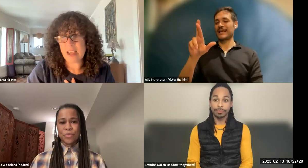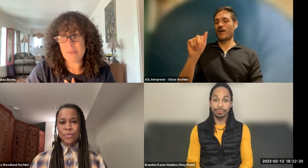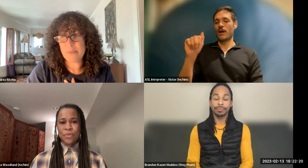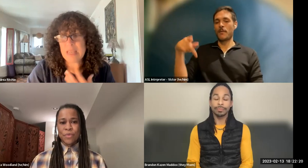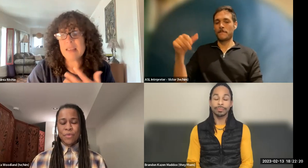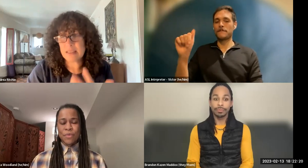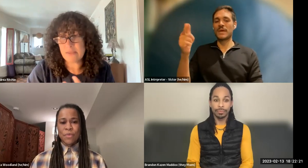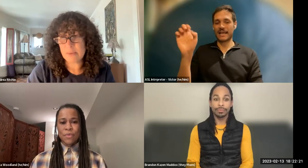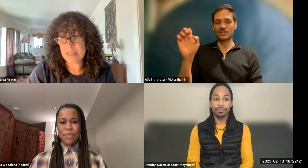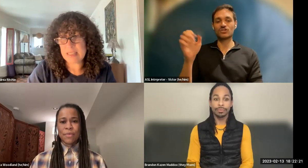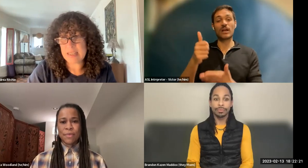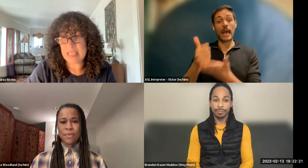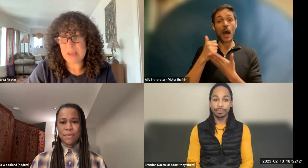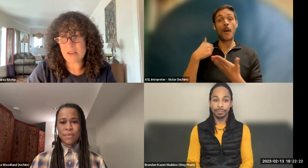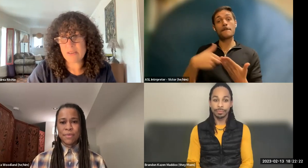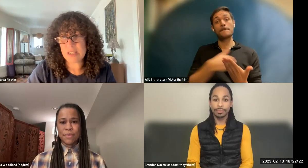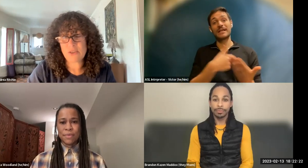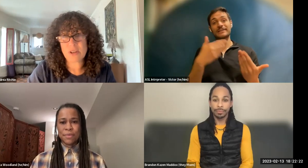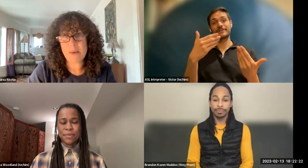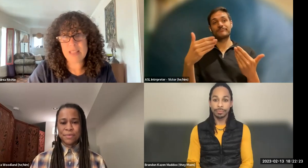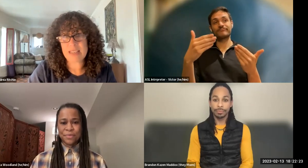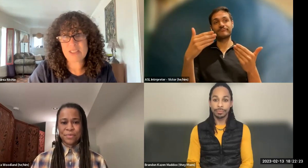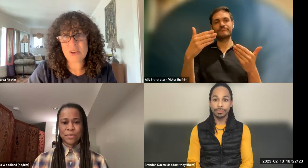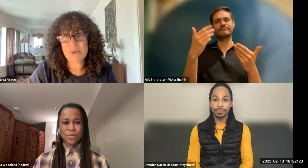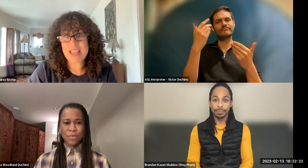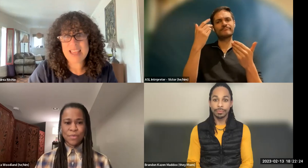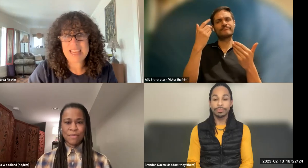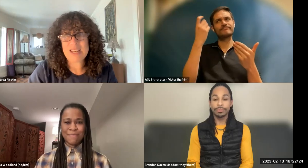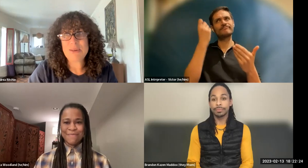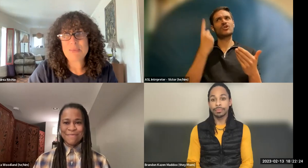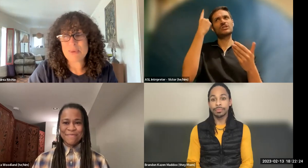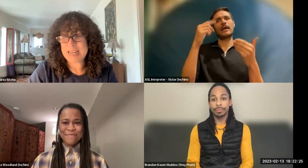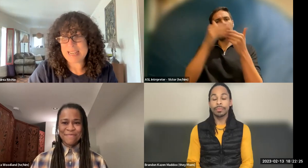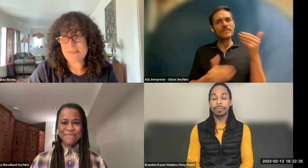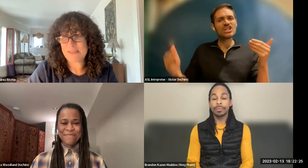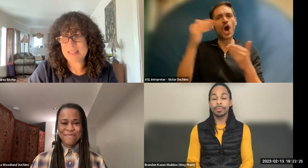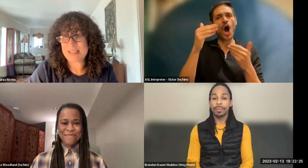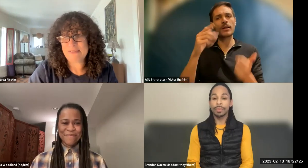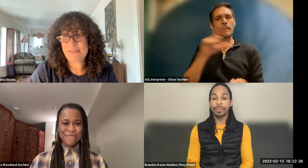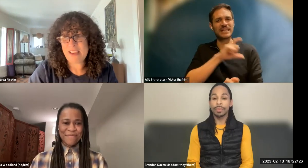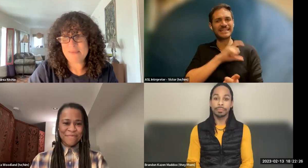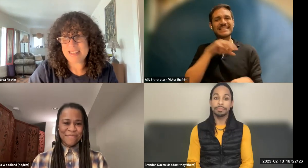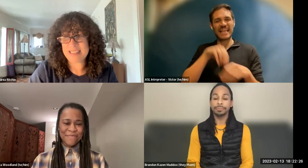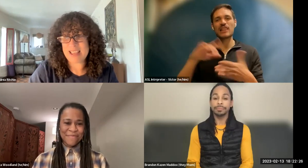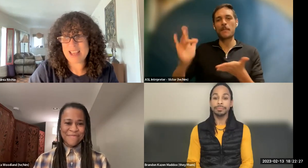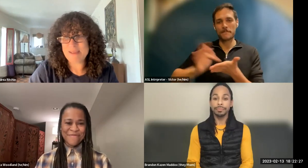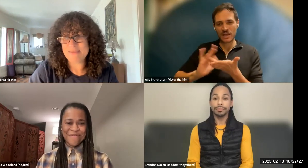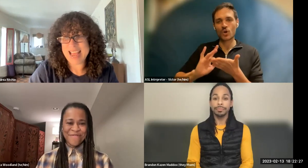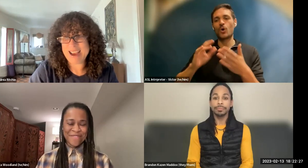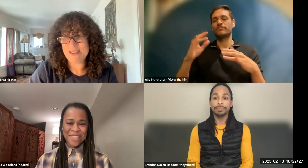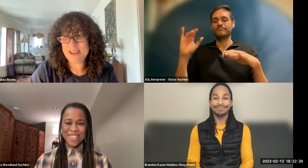understand because of the policing in the medical industrial complex. So can you break down for us in 5